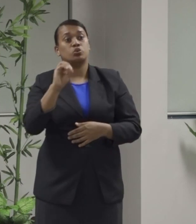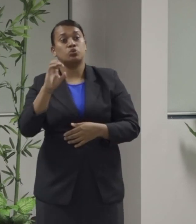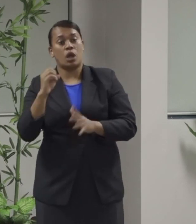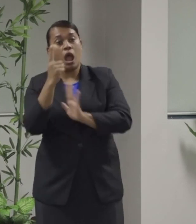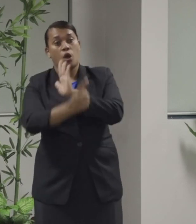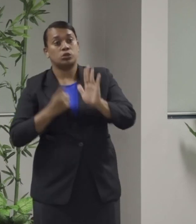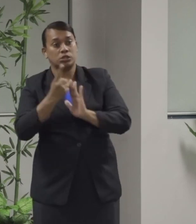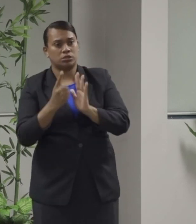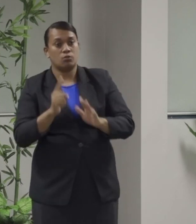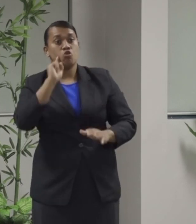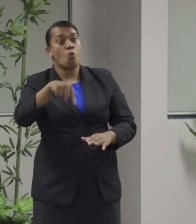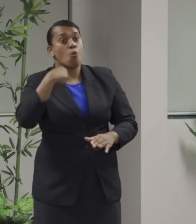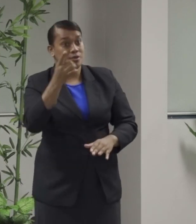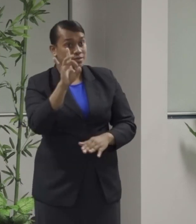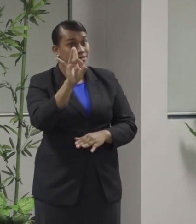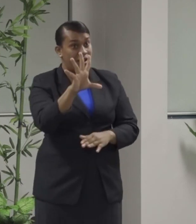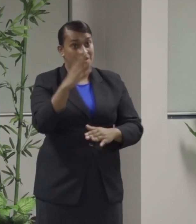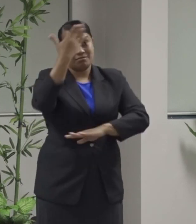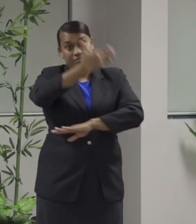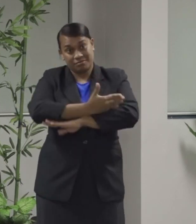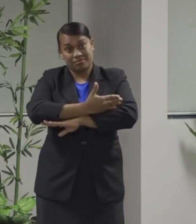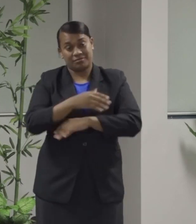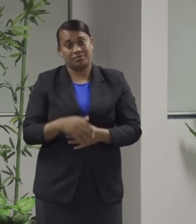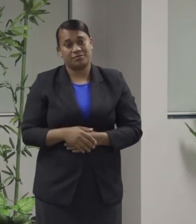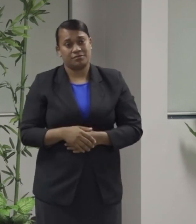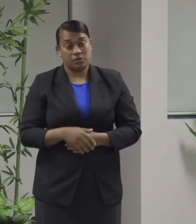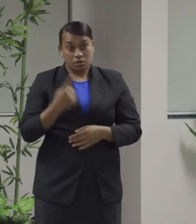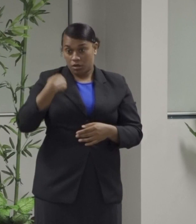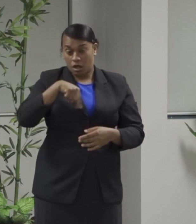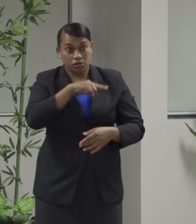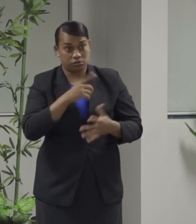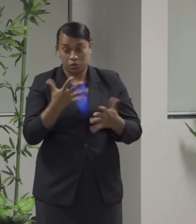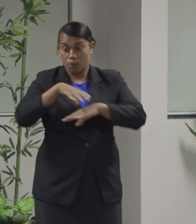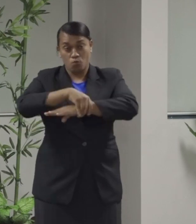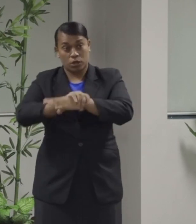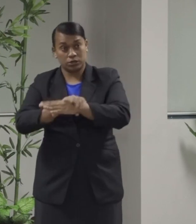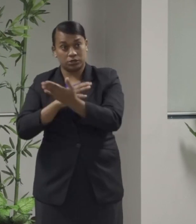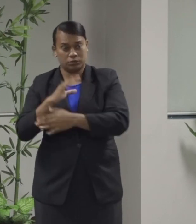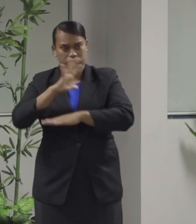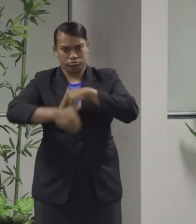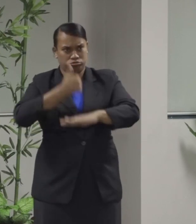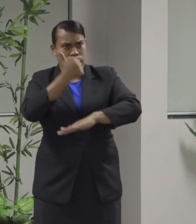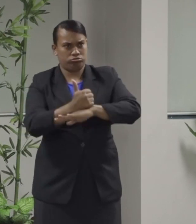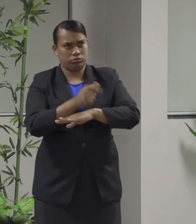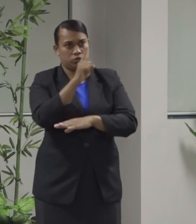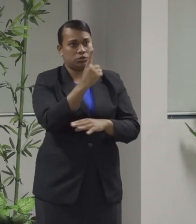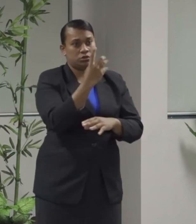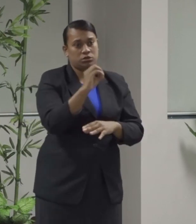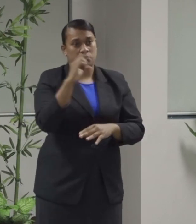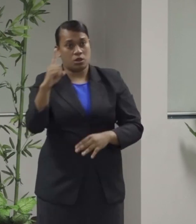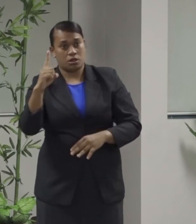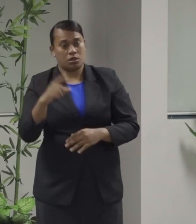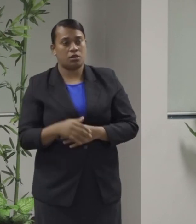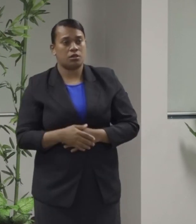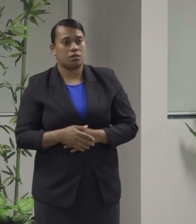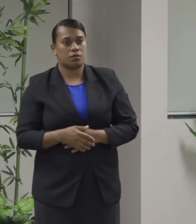Fiji Police Force, as intimated by the Honourable Prime Minister, will establish 101 permanent checkpoints around the